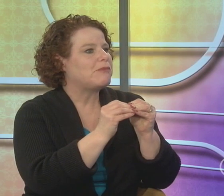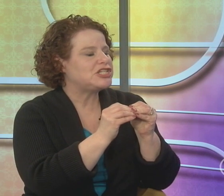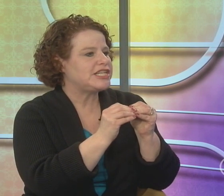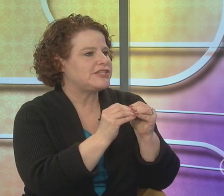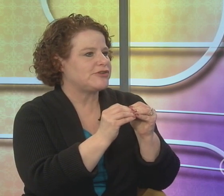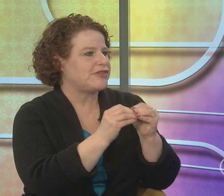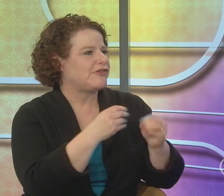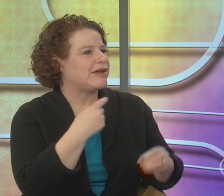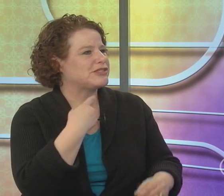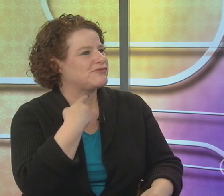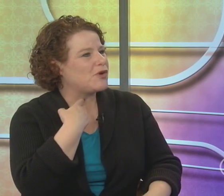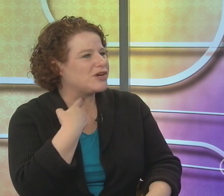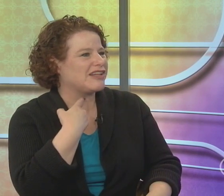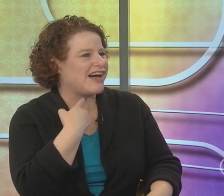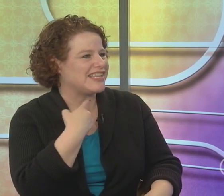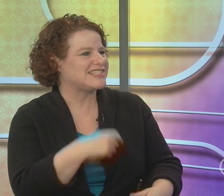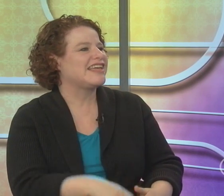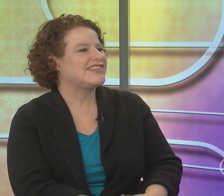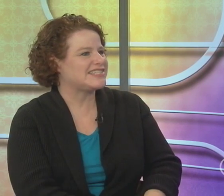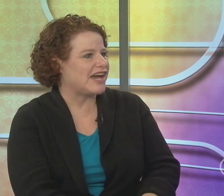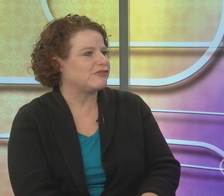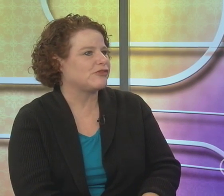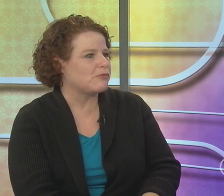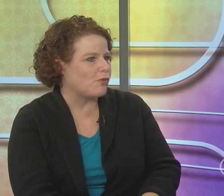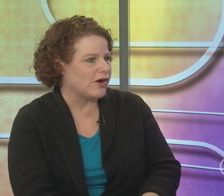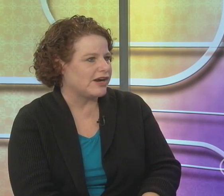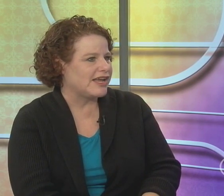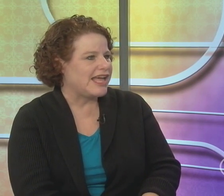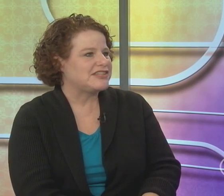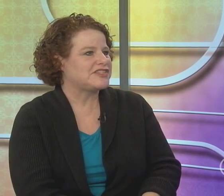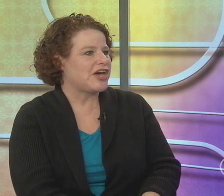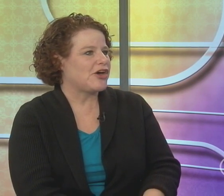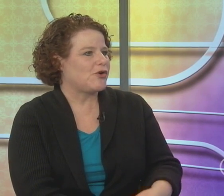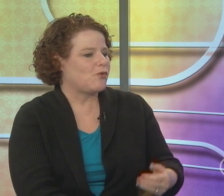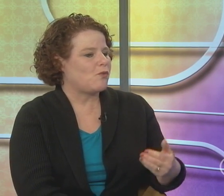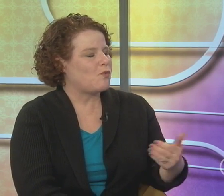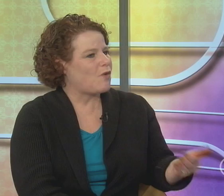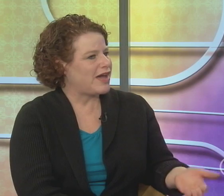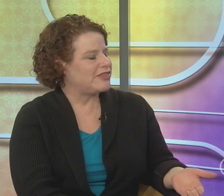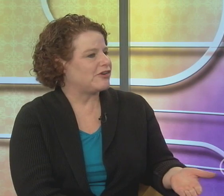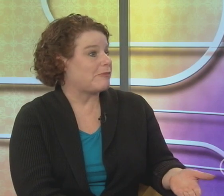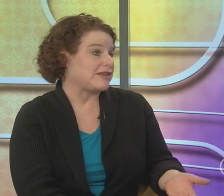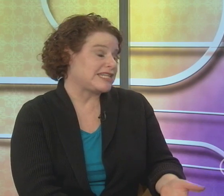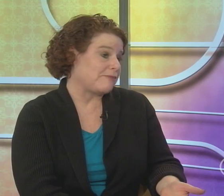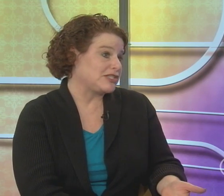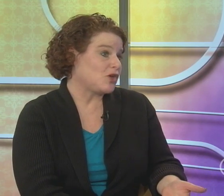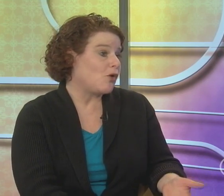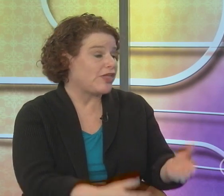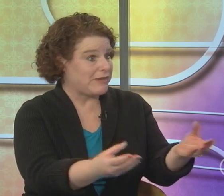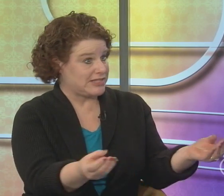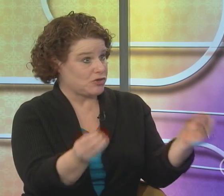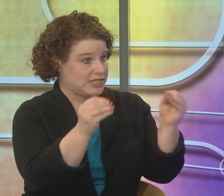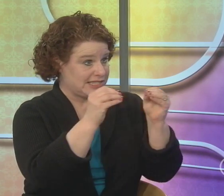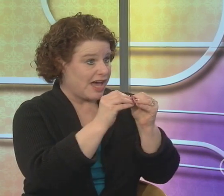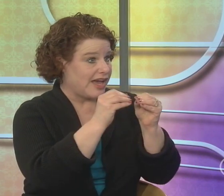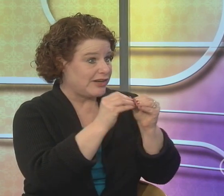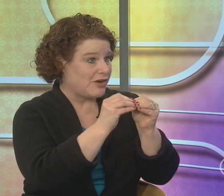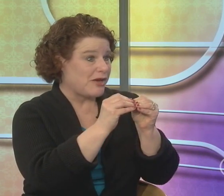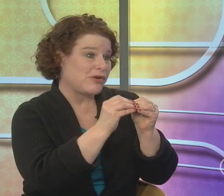much easier than they're able to vocalize the sign for more. So when they're about 10 months old, they may start to sign, and when they're